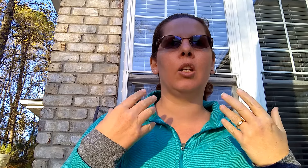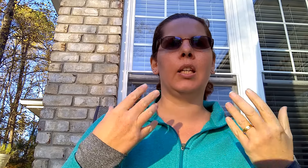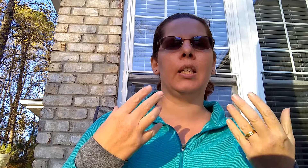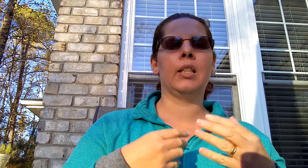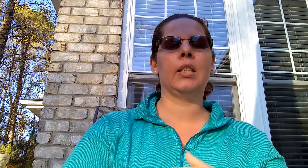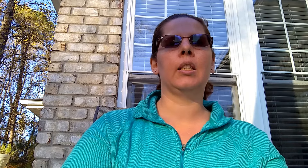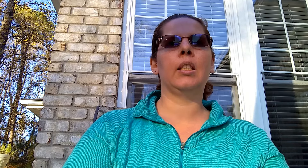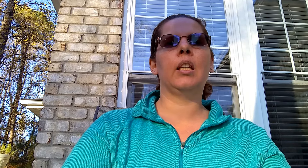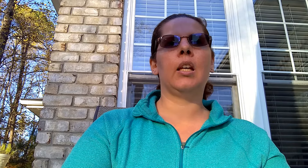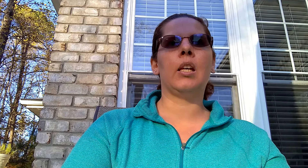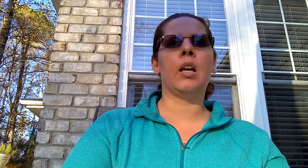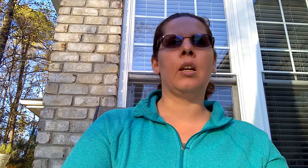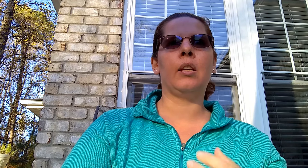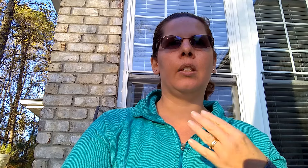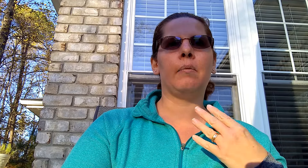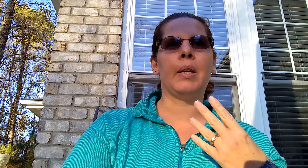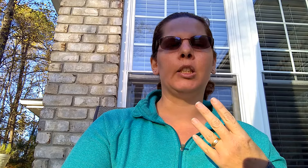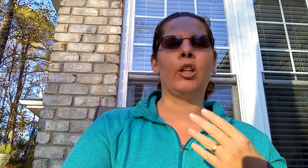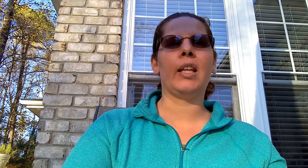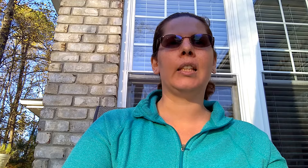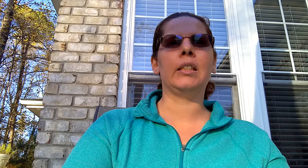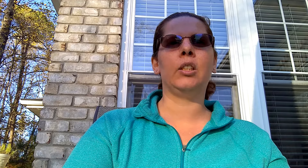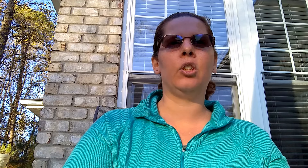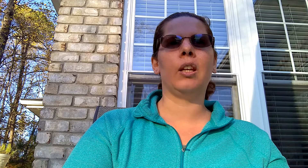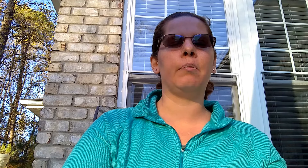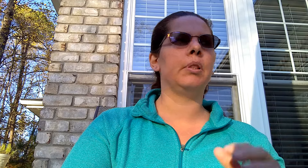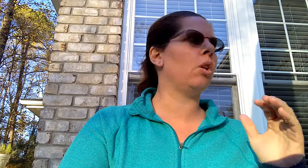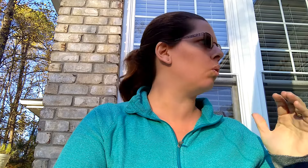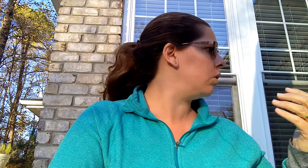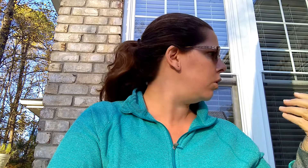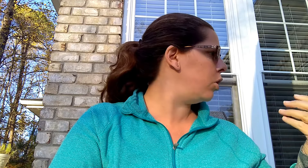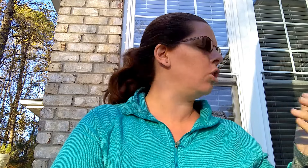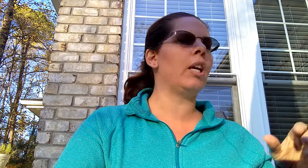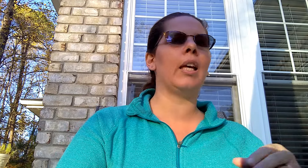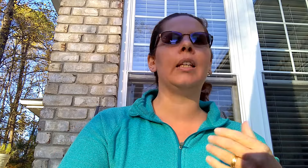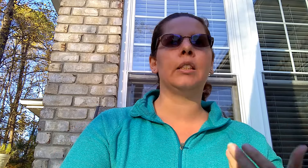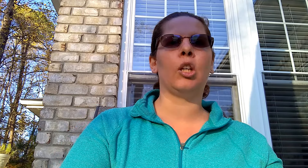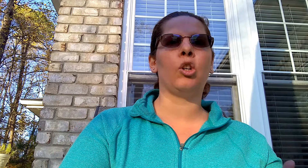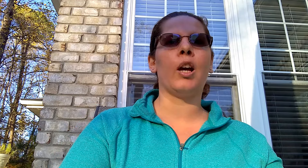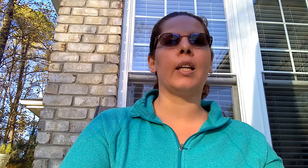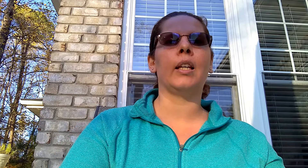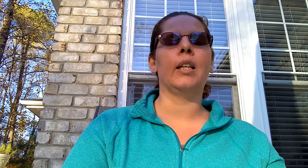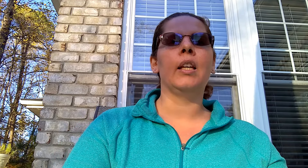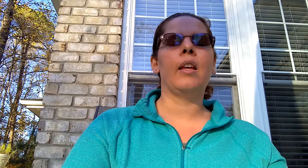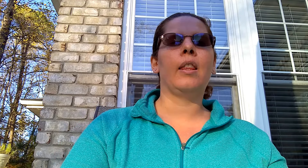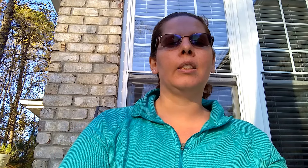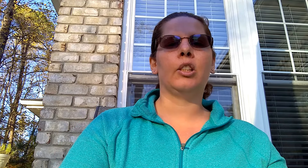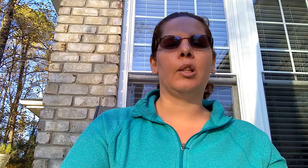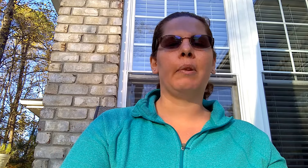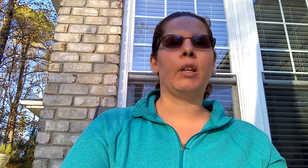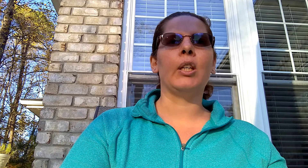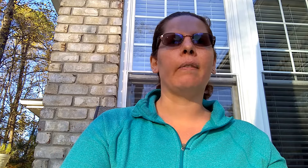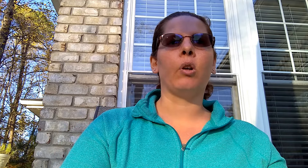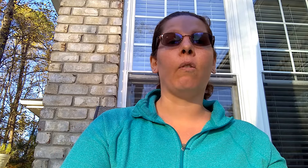clearly, make sure they can see your lips. Don't turn your head and start talking. That's going to be very difficult for